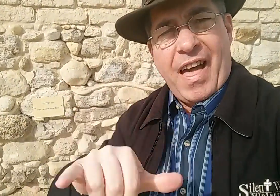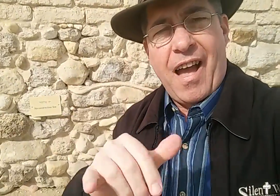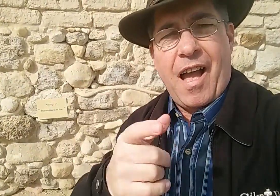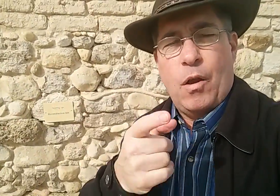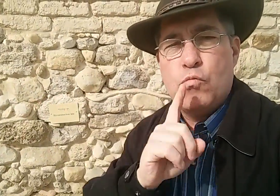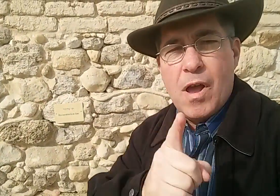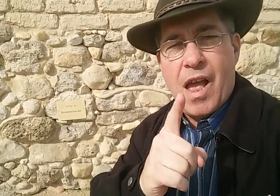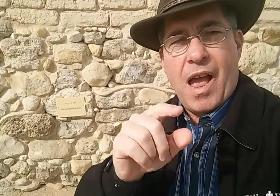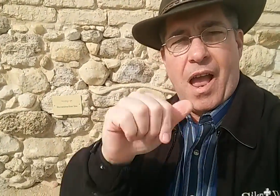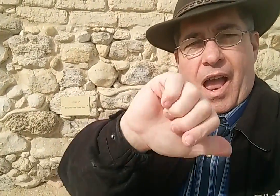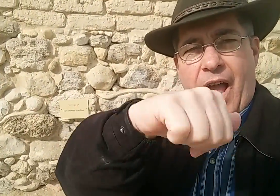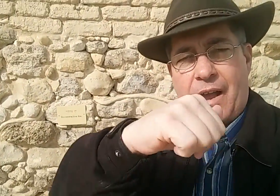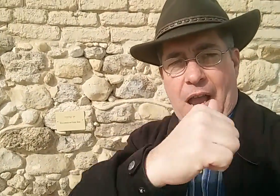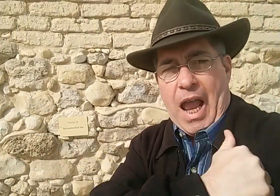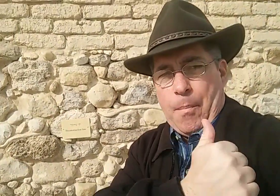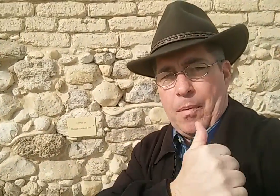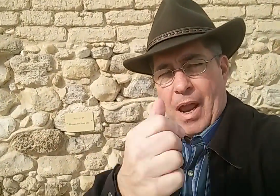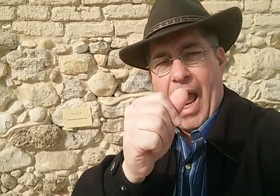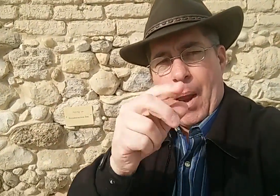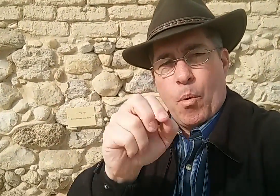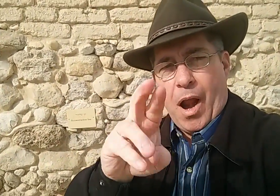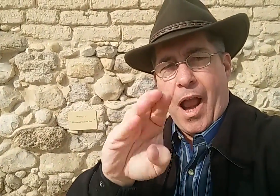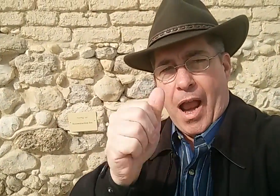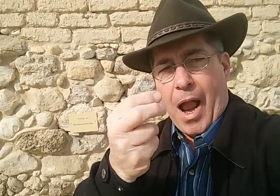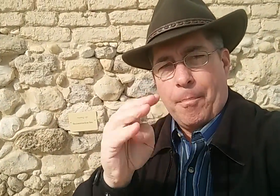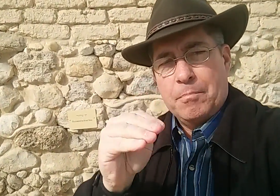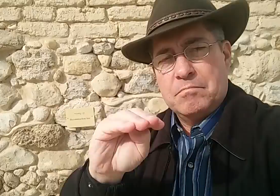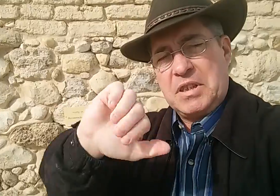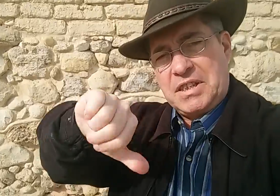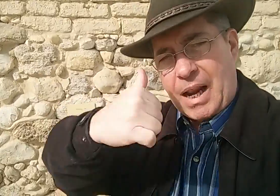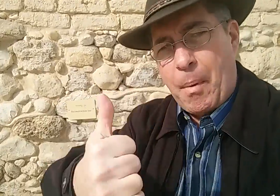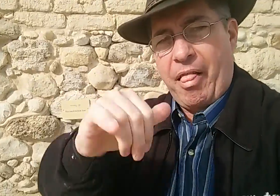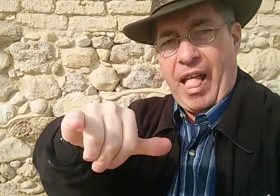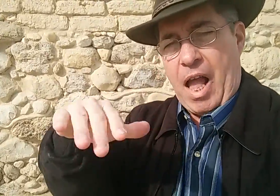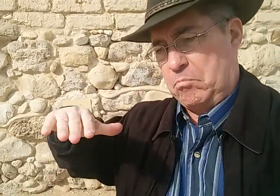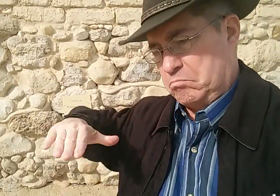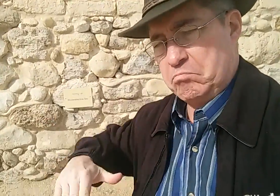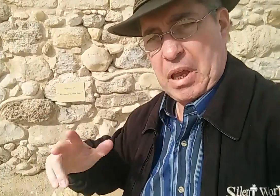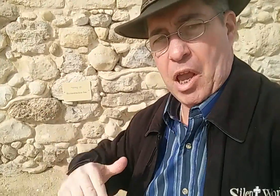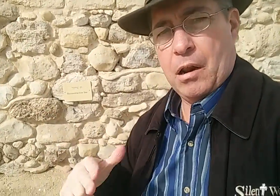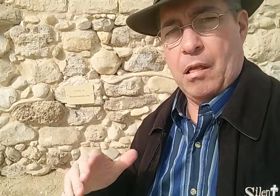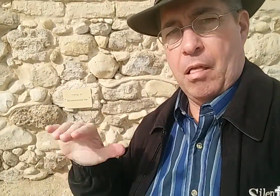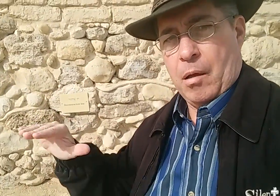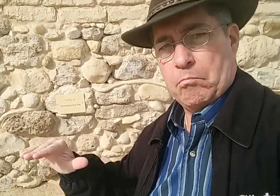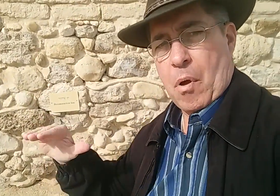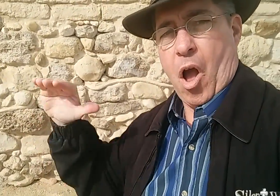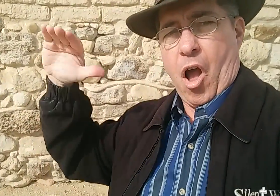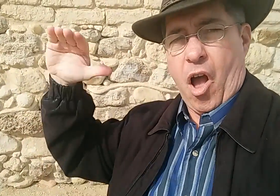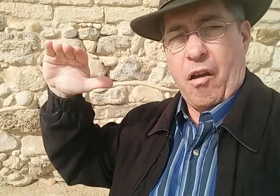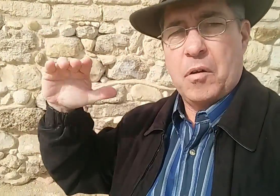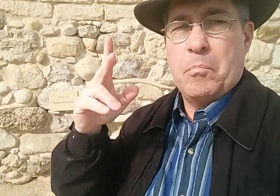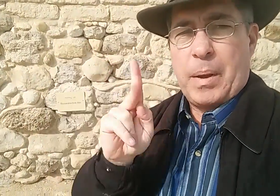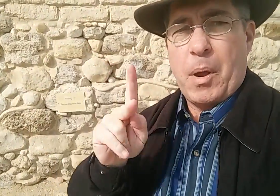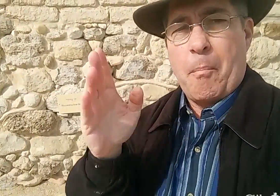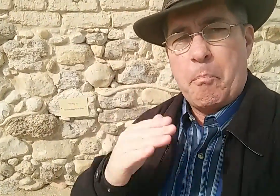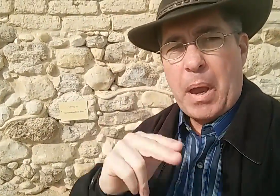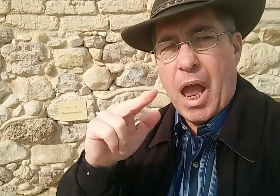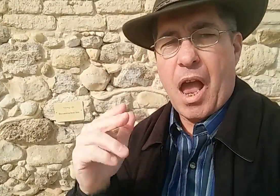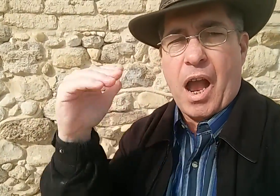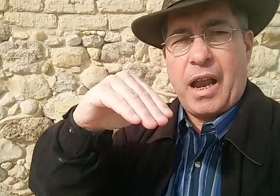distinguishes between the lower area, or the original foundation of the city, and then you'll see the upper part